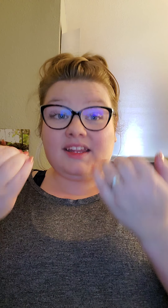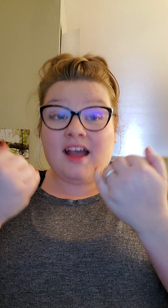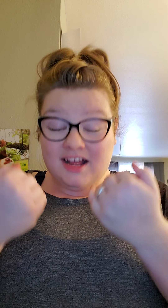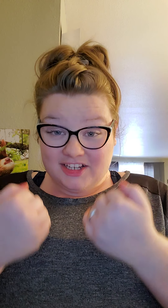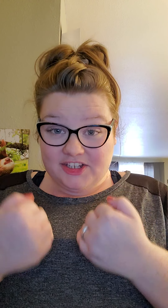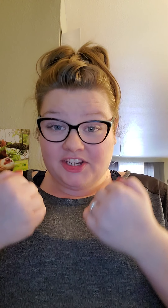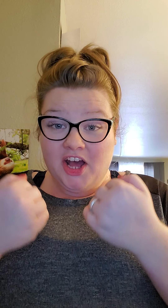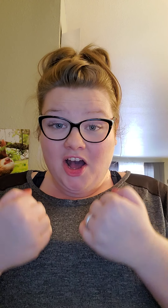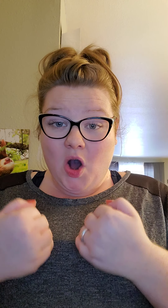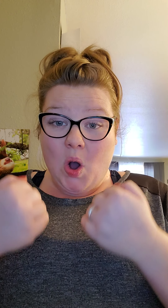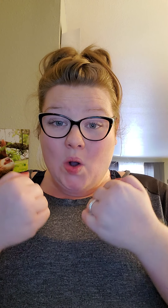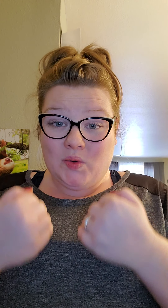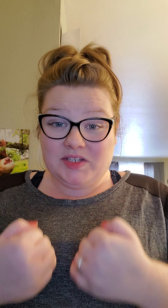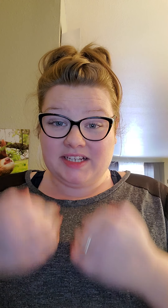T, O, D.